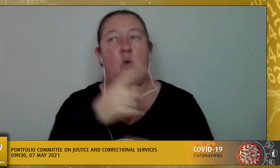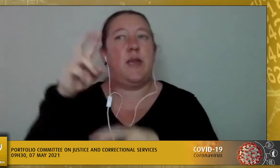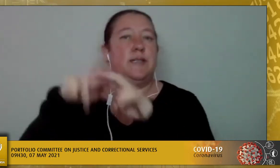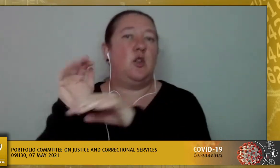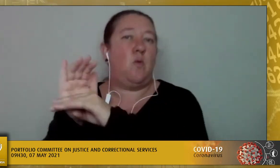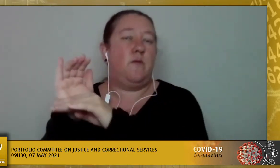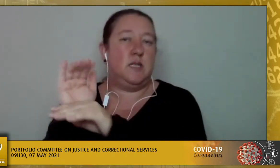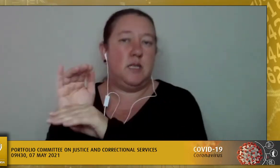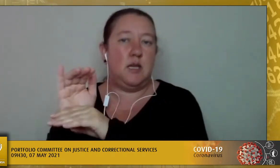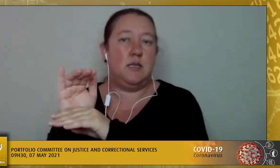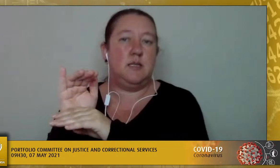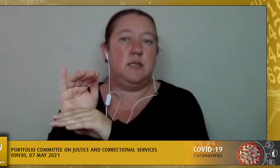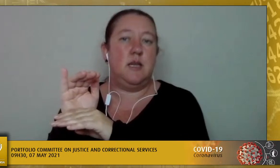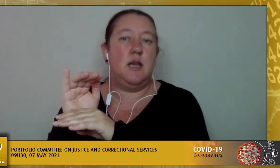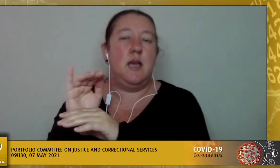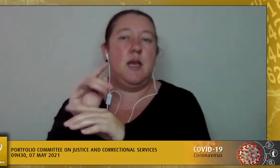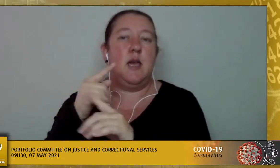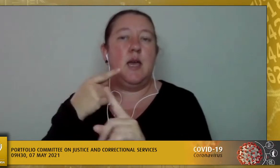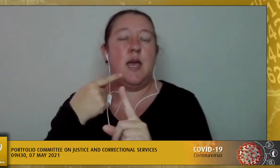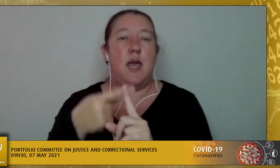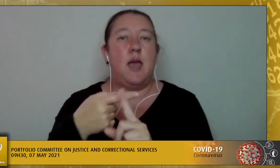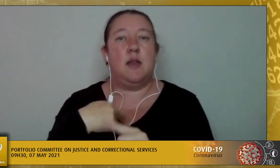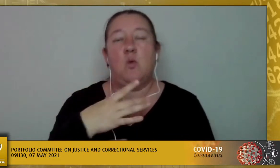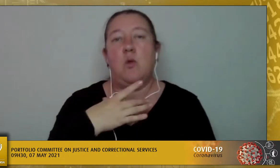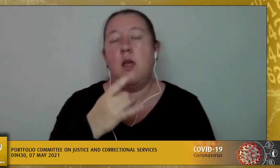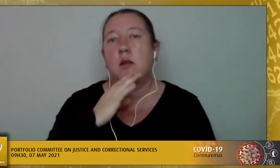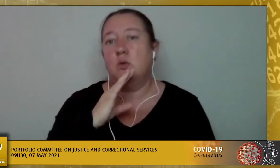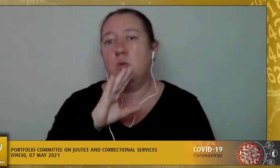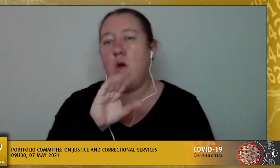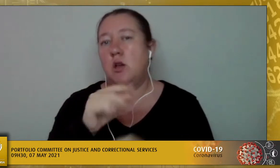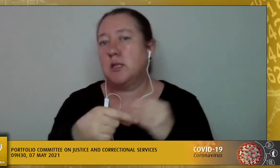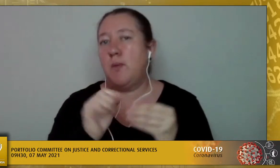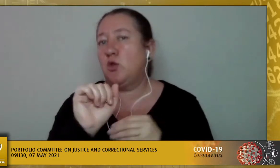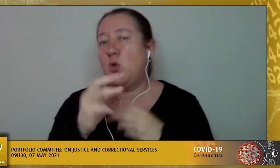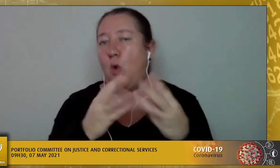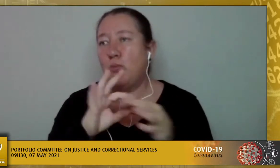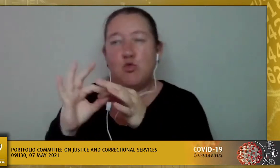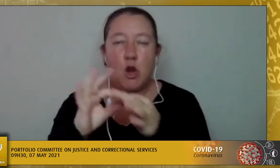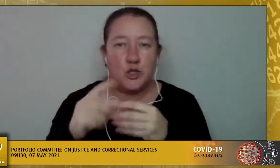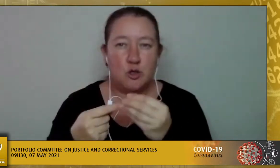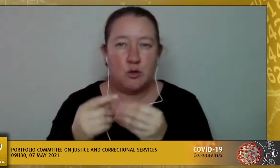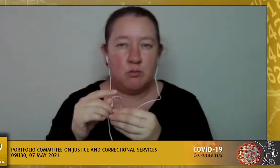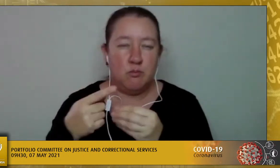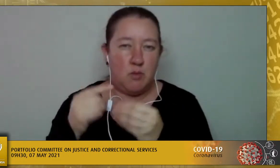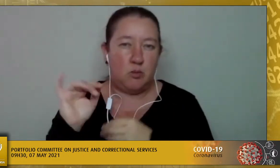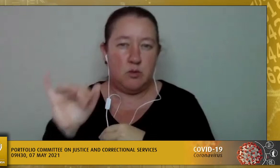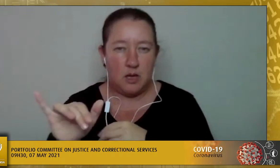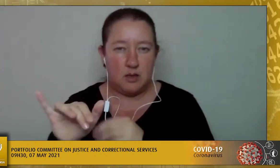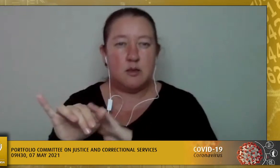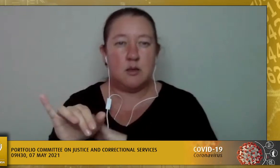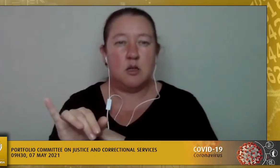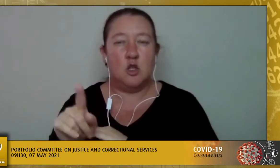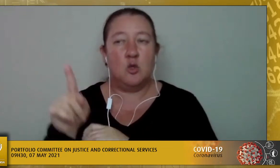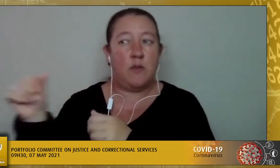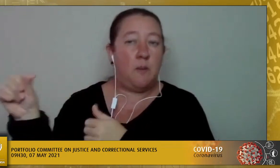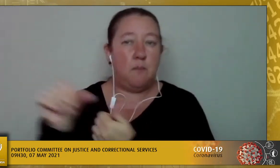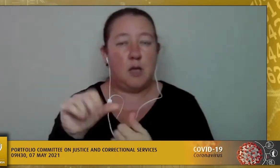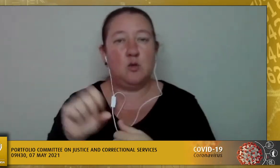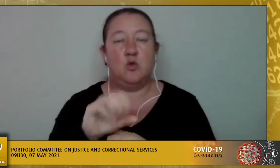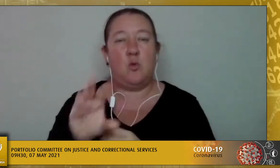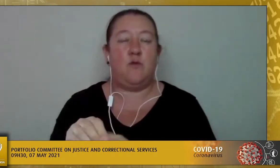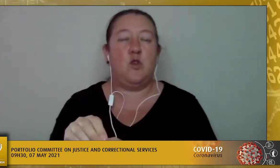overseas and I would like to ask you about your cooperation in that regard to get them back to South